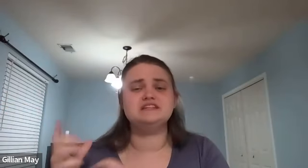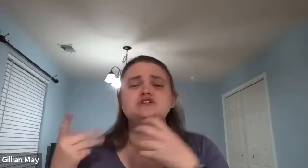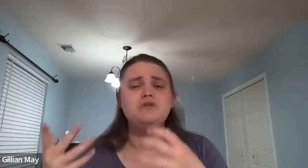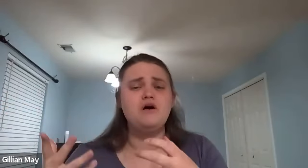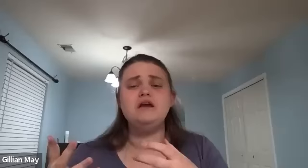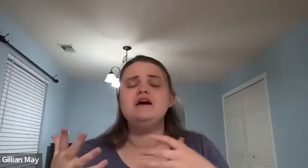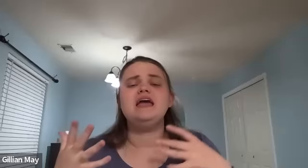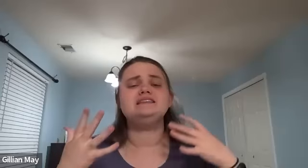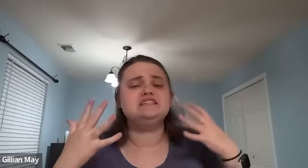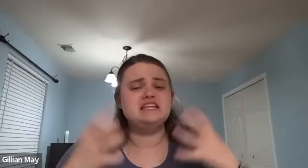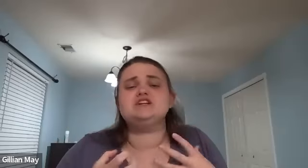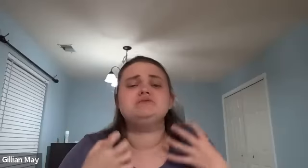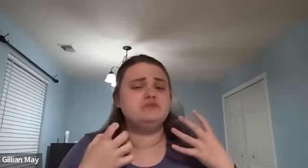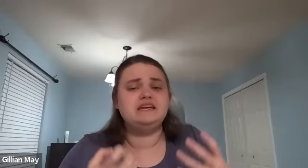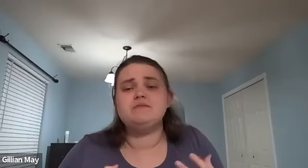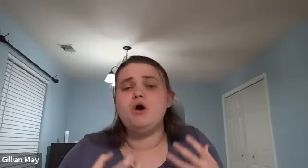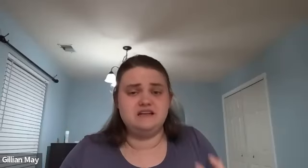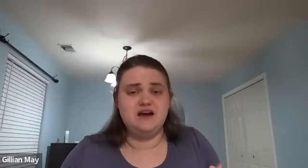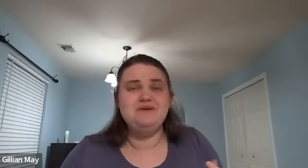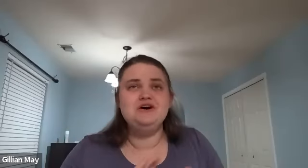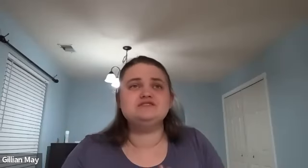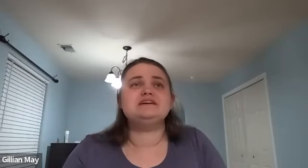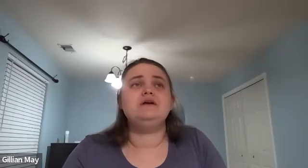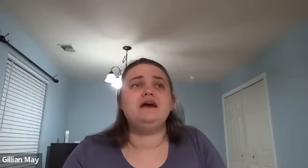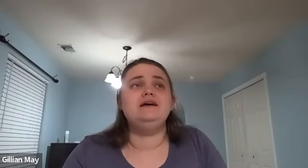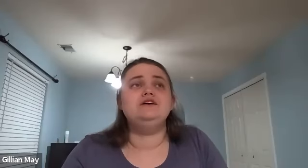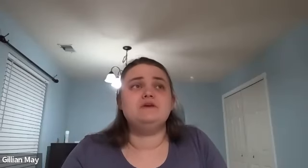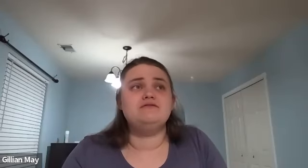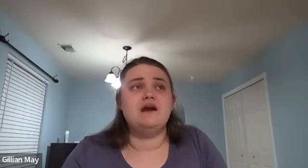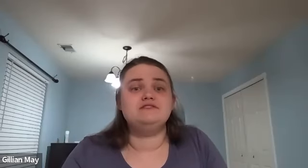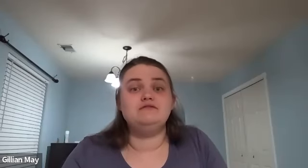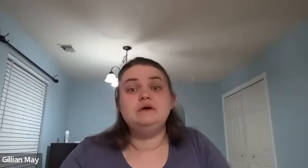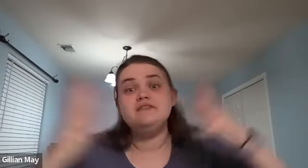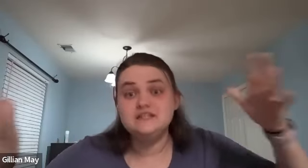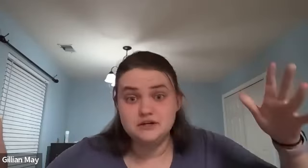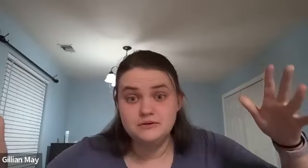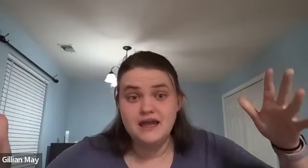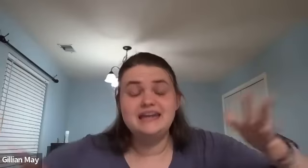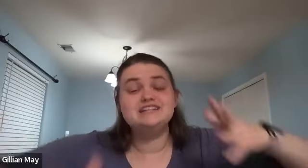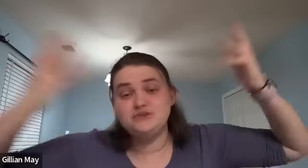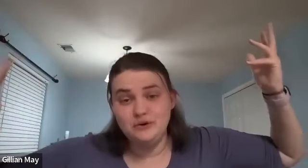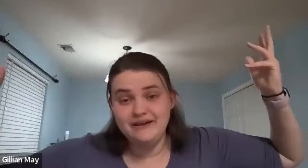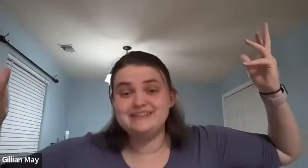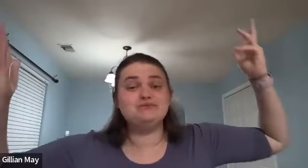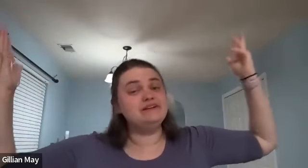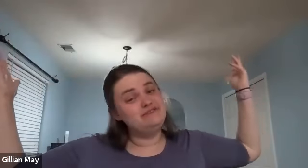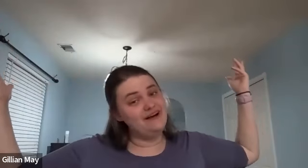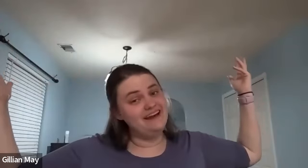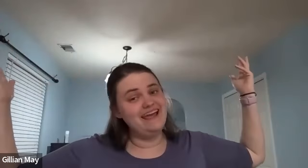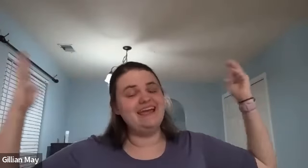too long. It's gonna really give them a hard time. So I was like, okay, do they have a graphic novel? And they do. And it's cool. It's really fun. And